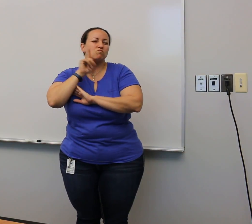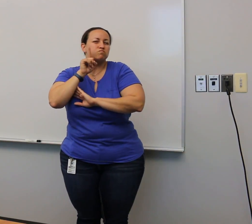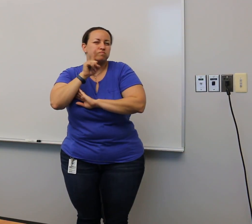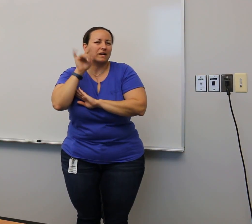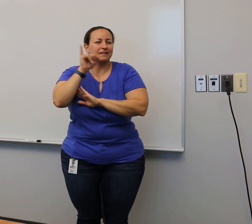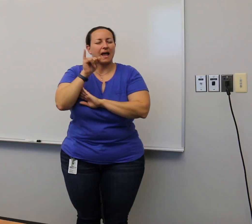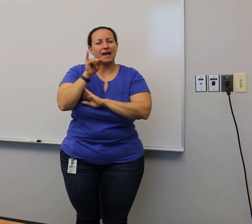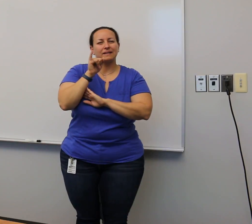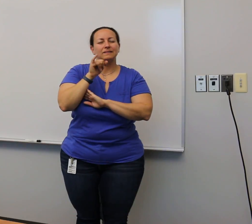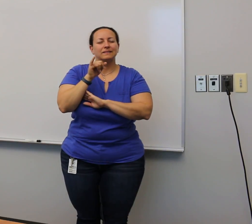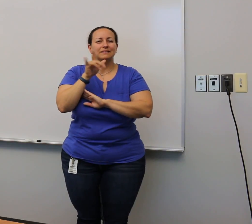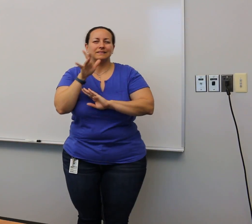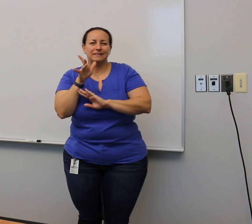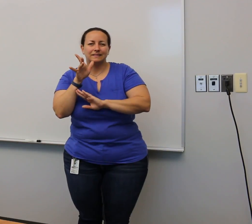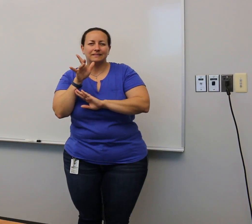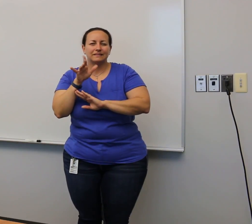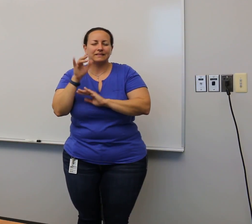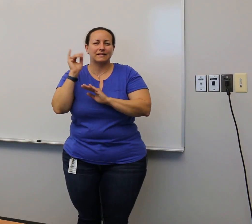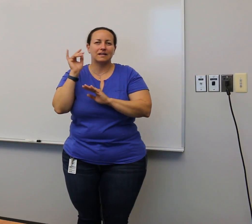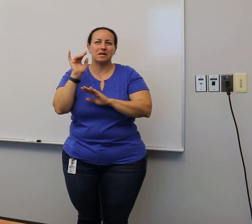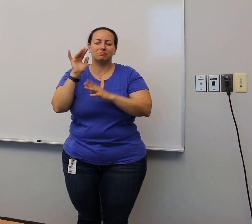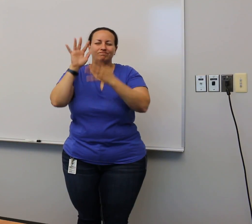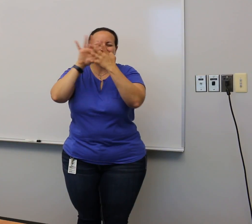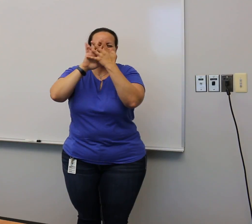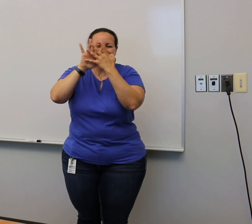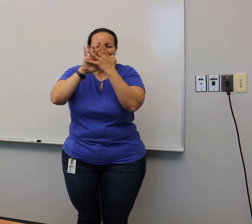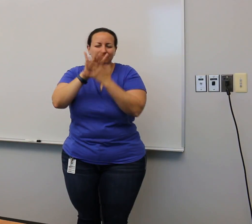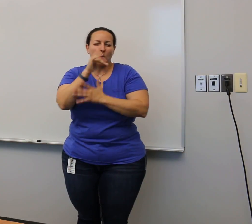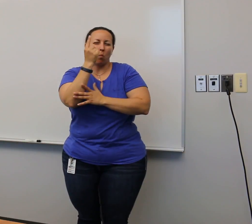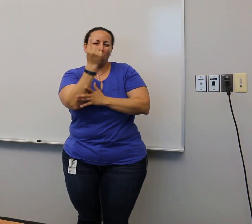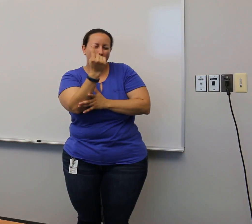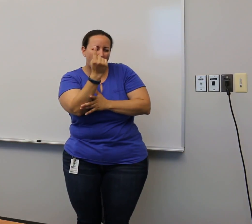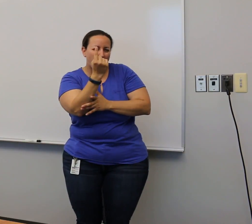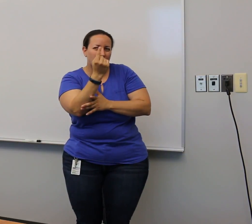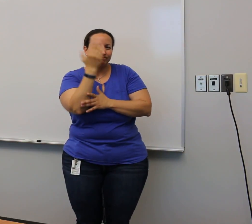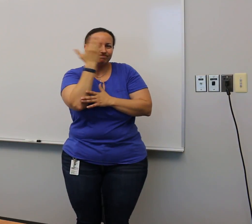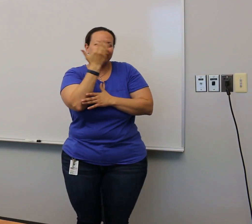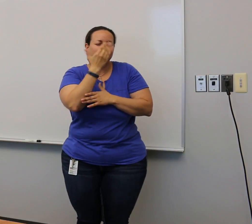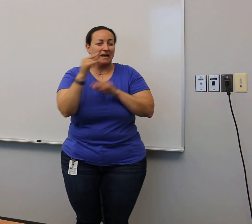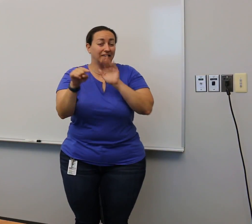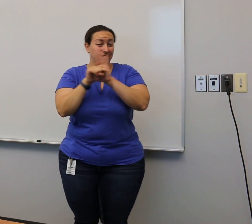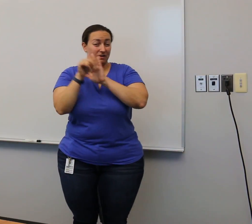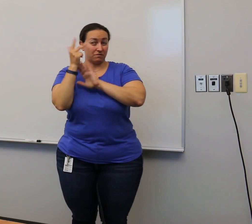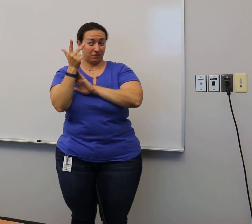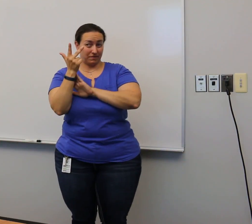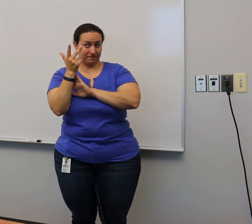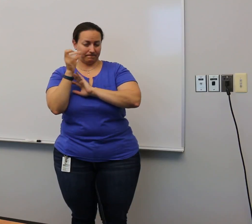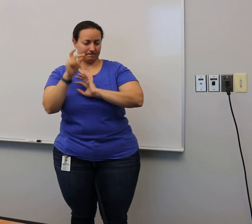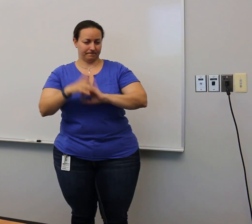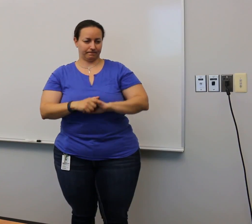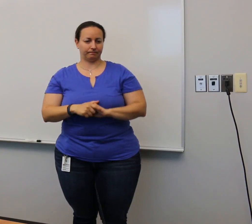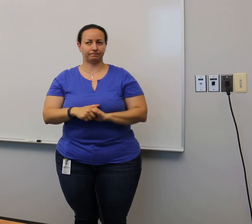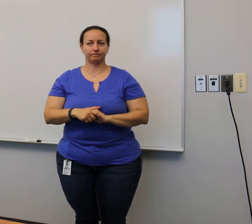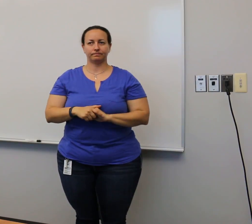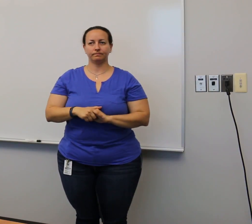Positive 1 times -3 is -3. And then